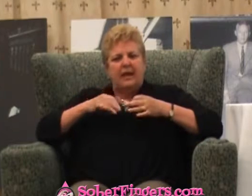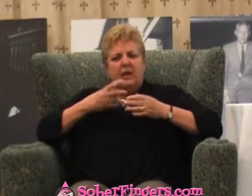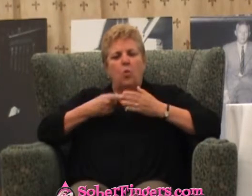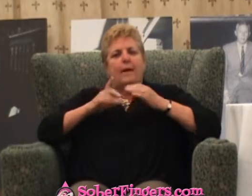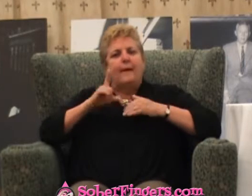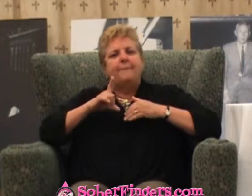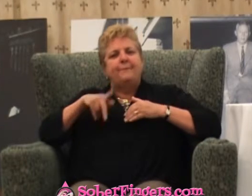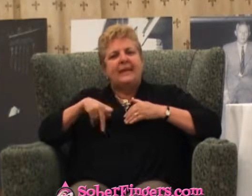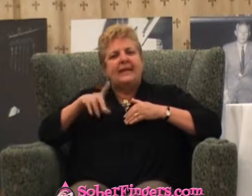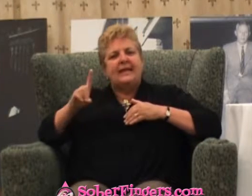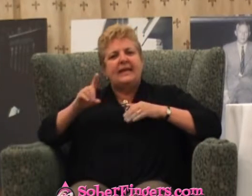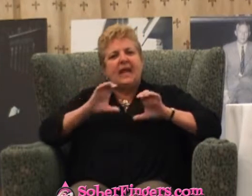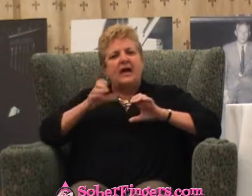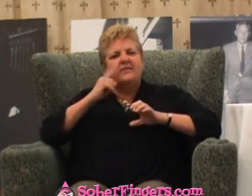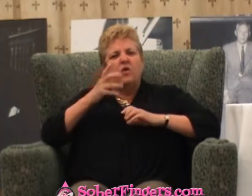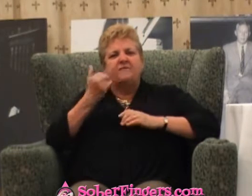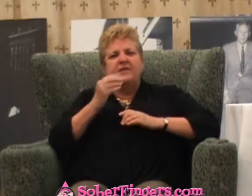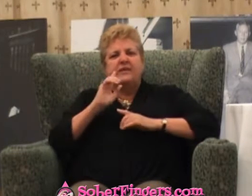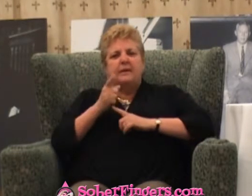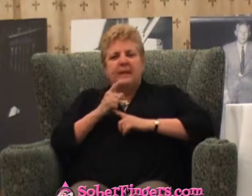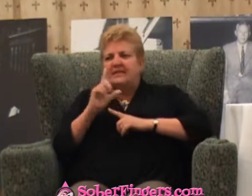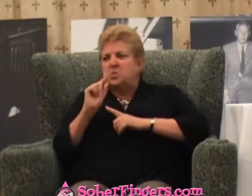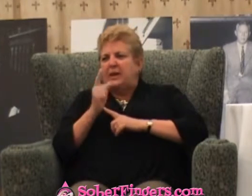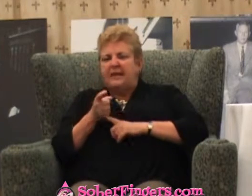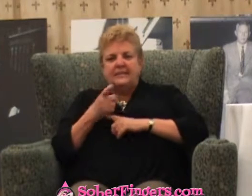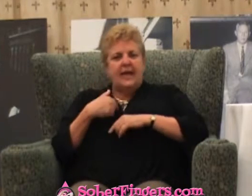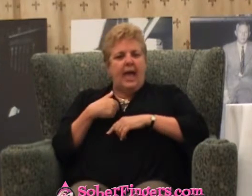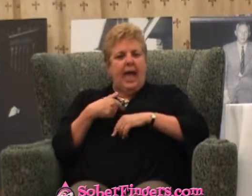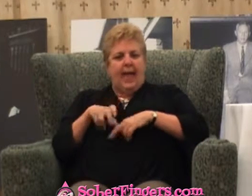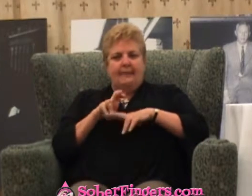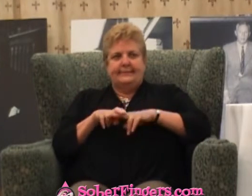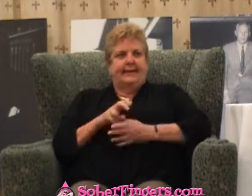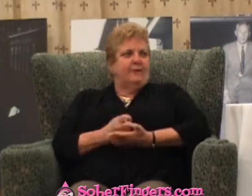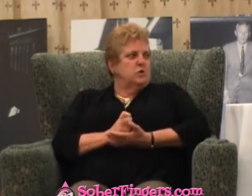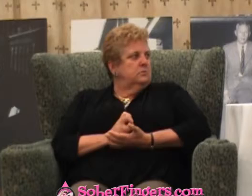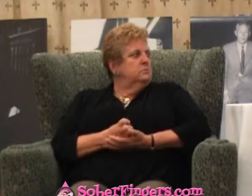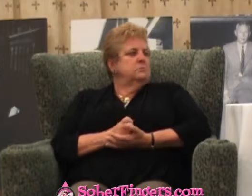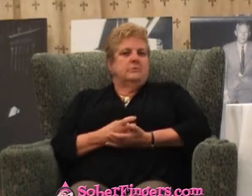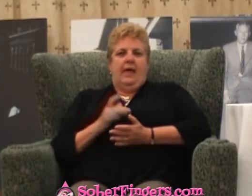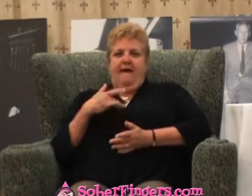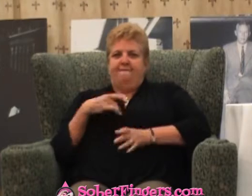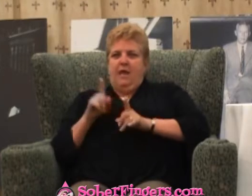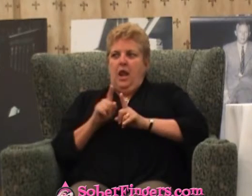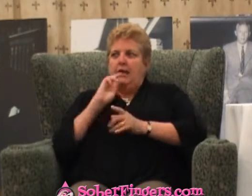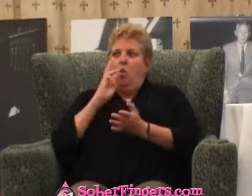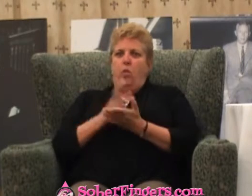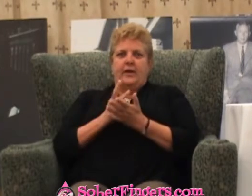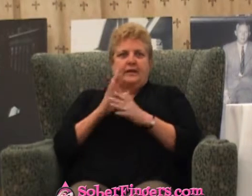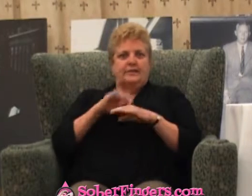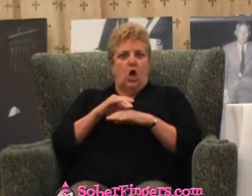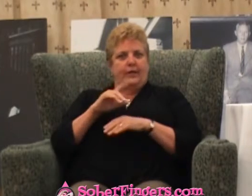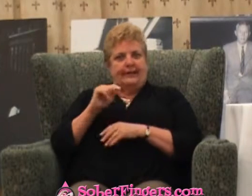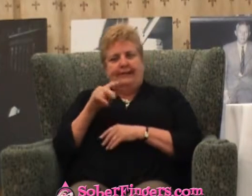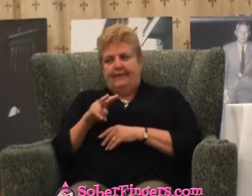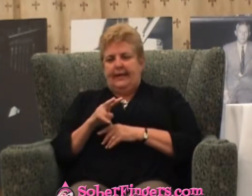And I was sitting on the couch fidgeting like one of those witnesses in Perry Mason, just waiting for him to ask me some questions,